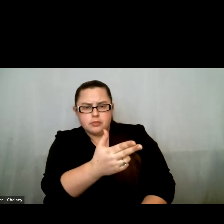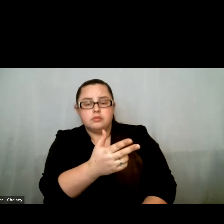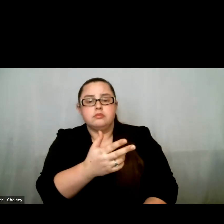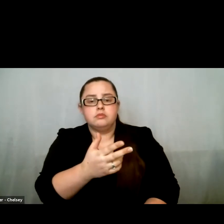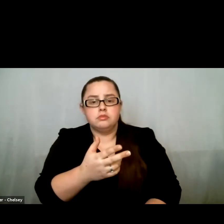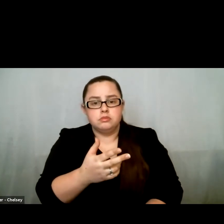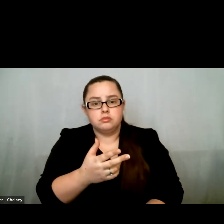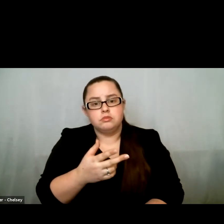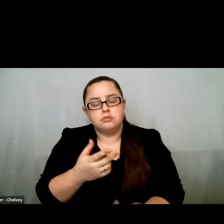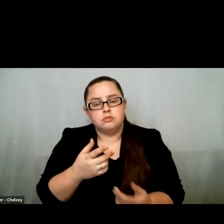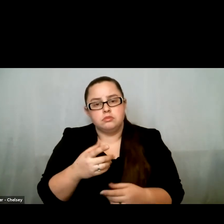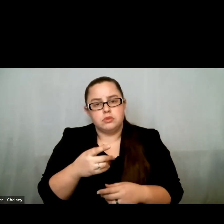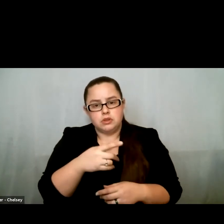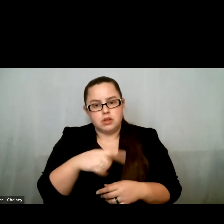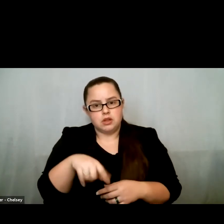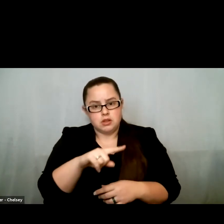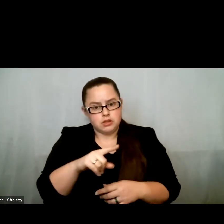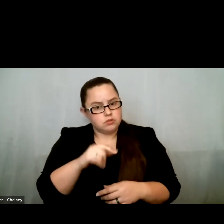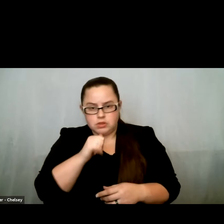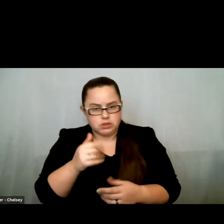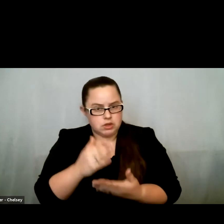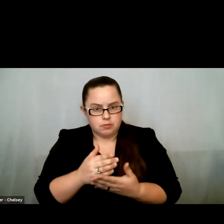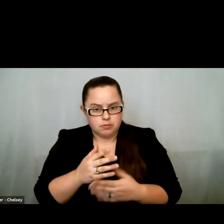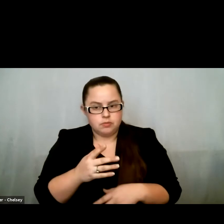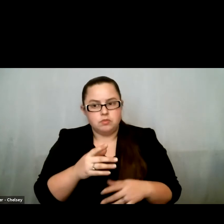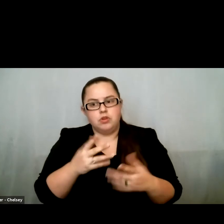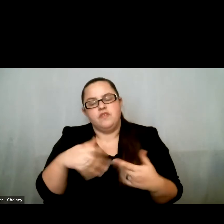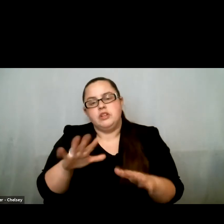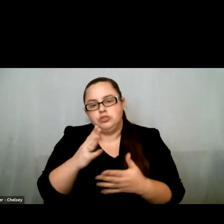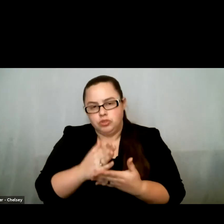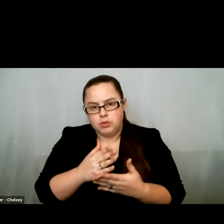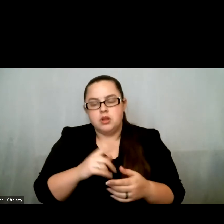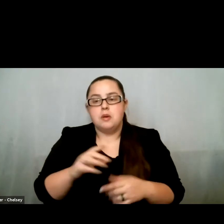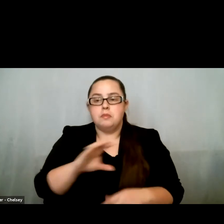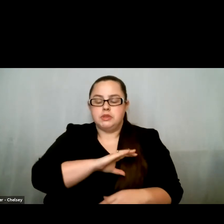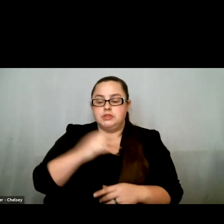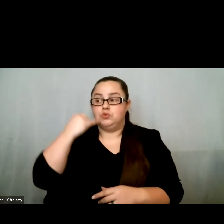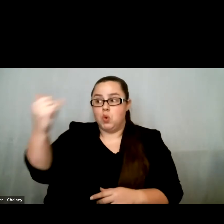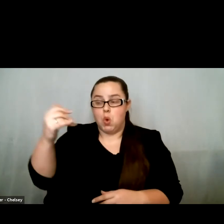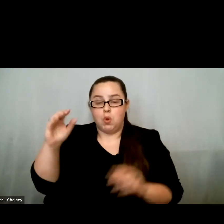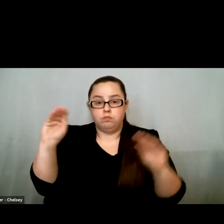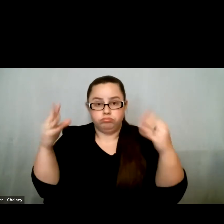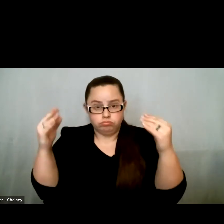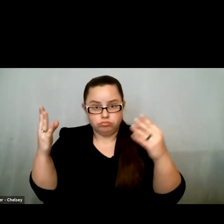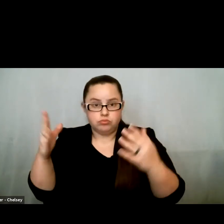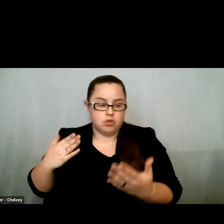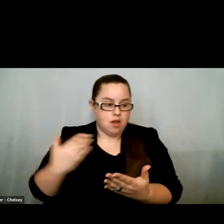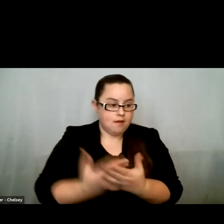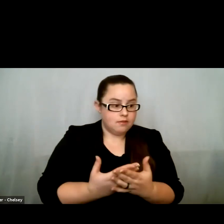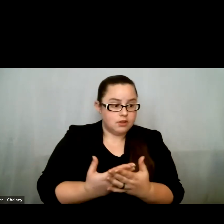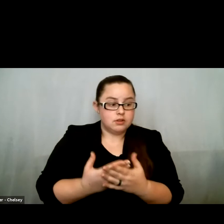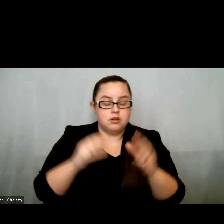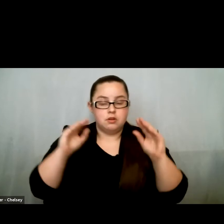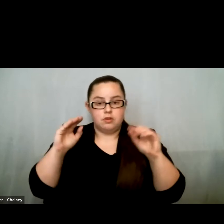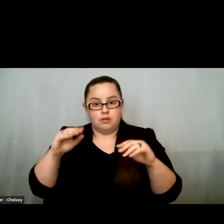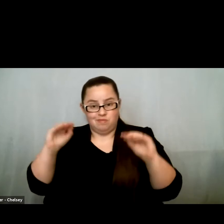stopped. The police called 911. An ambulance came. The paramedic saw Vincent.